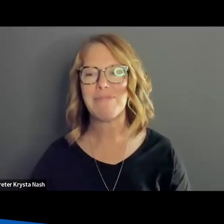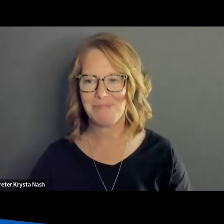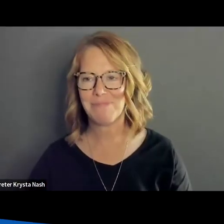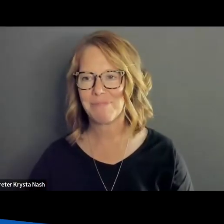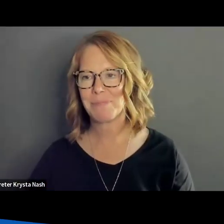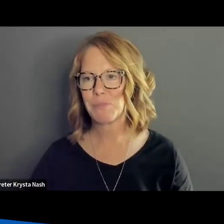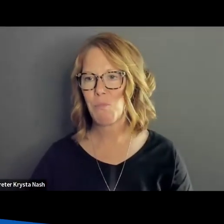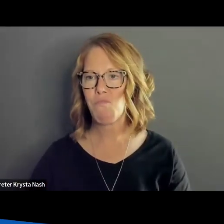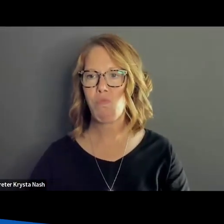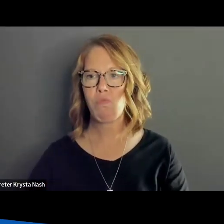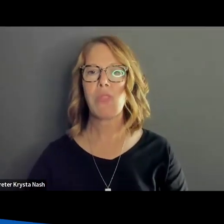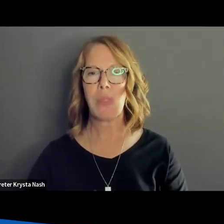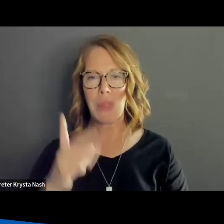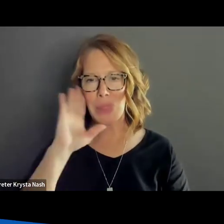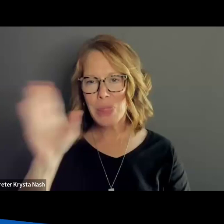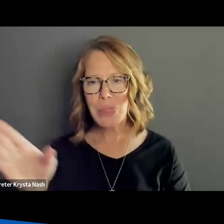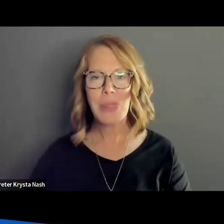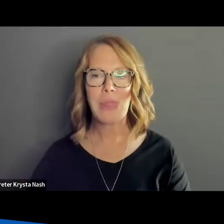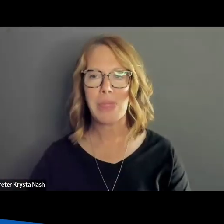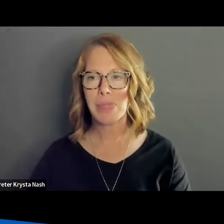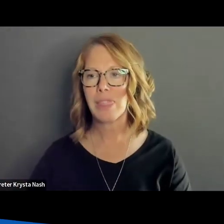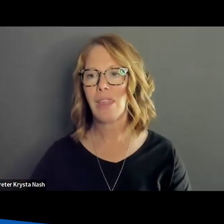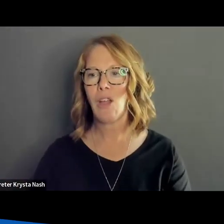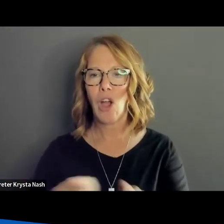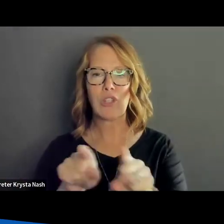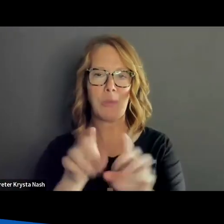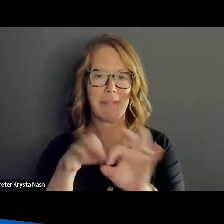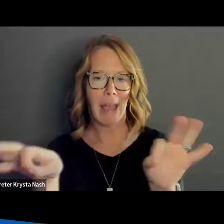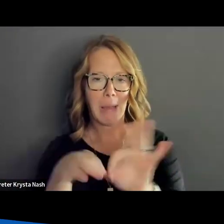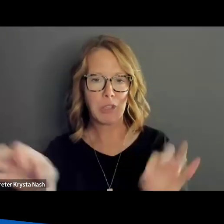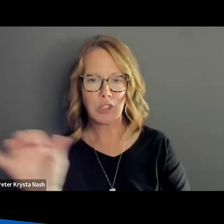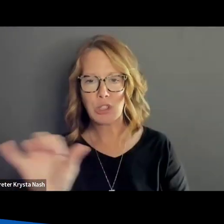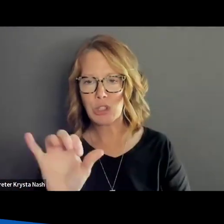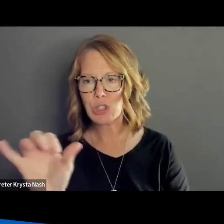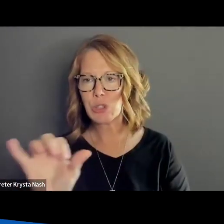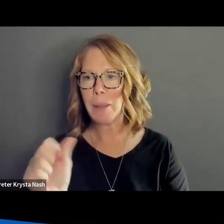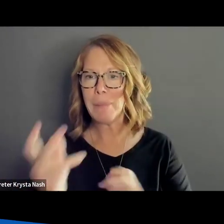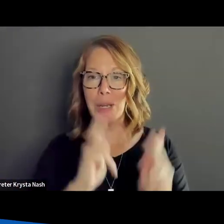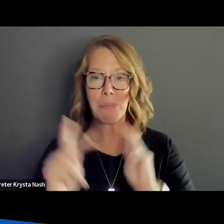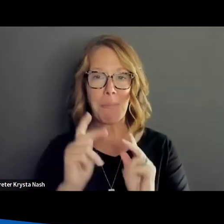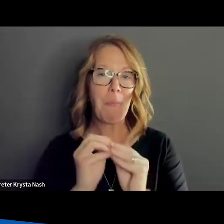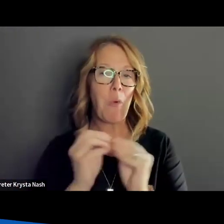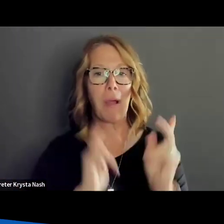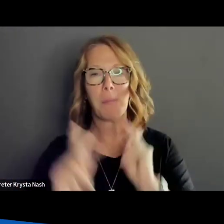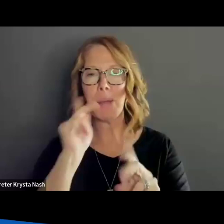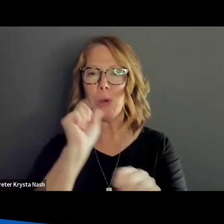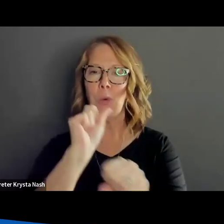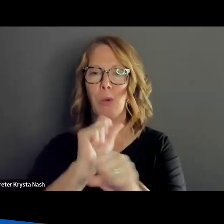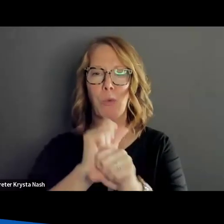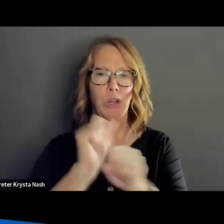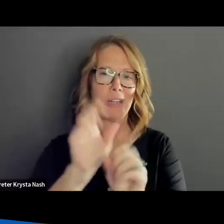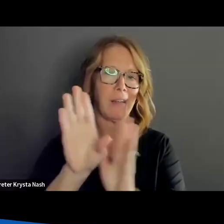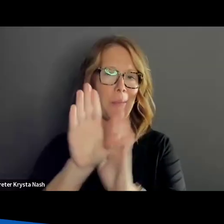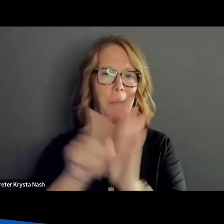ALS interpretation. You can see her there. We have a closed captioner on, and there's a lot more people that are working behind the scenes that make